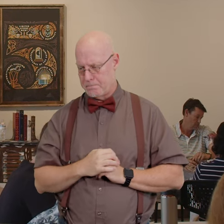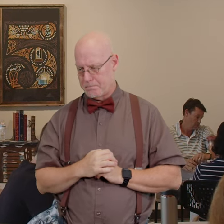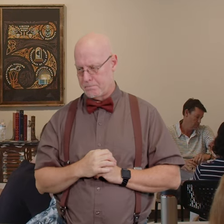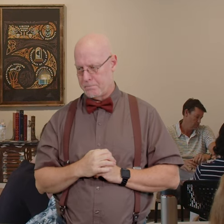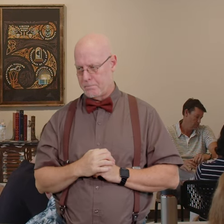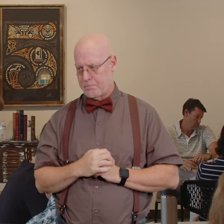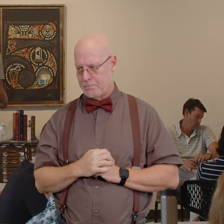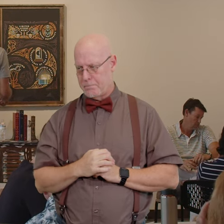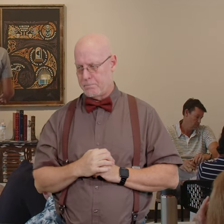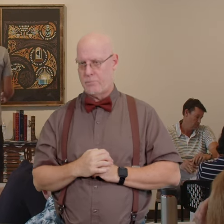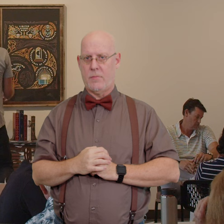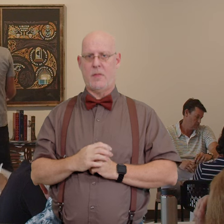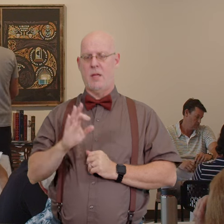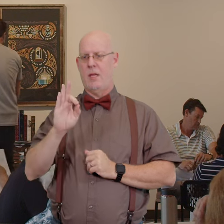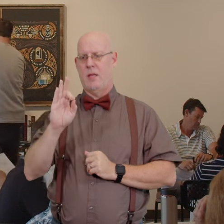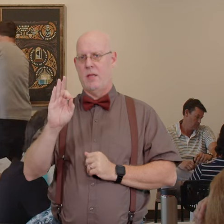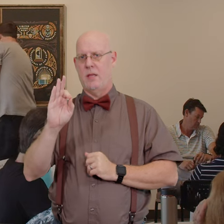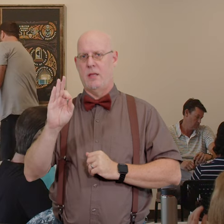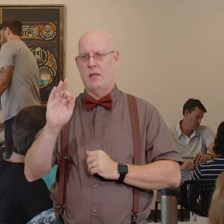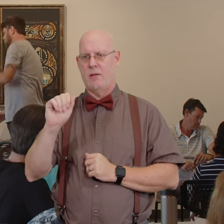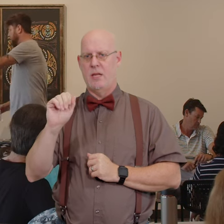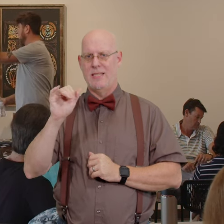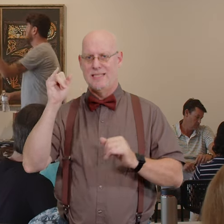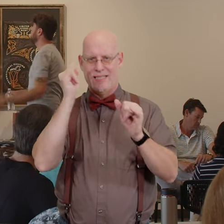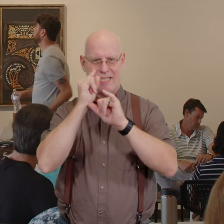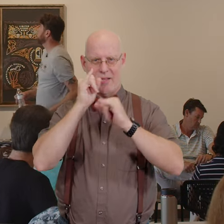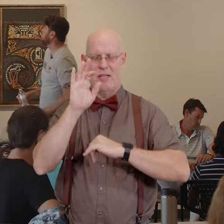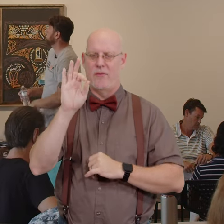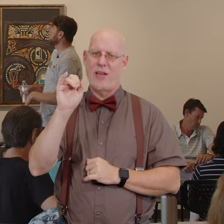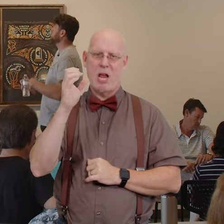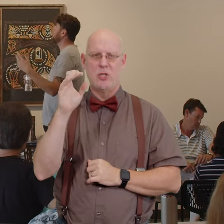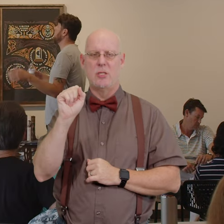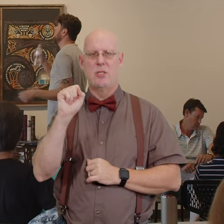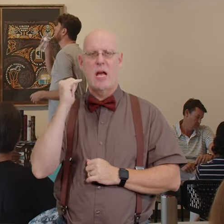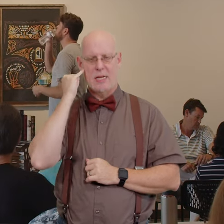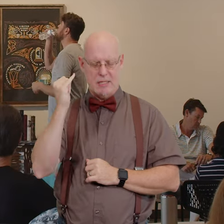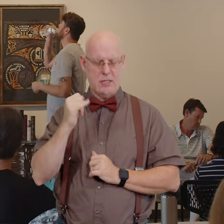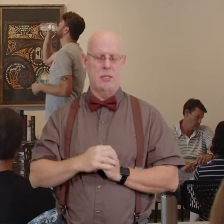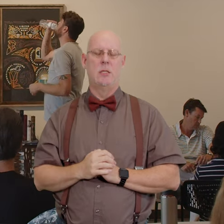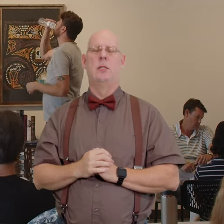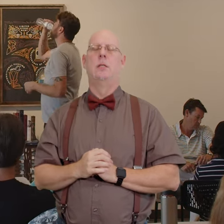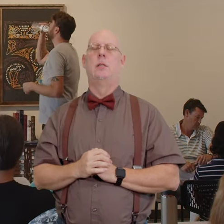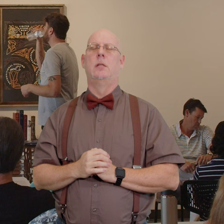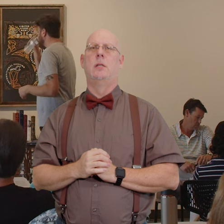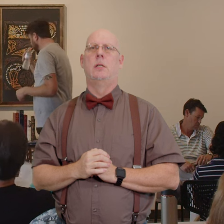this. The fatuous idea, that's just silly. The silly idea